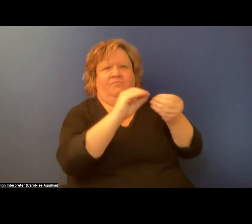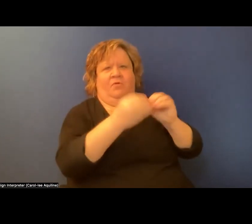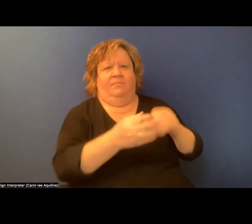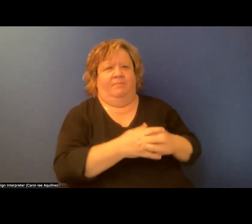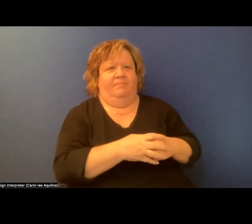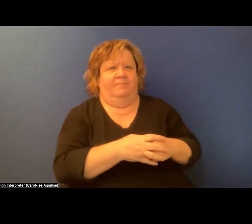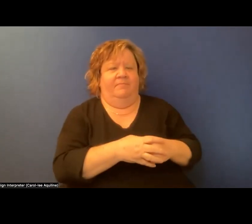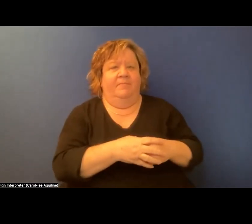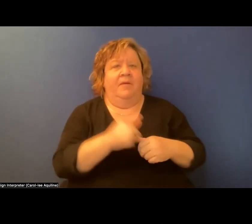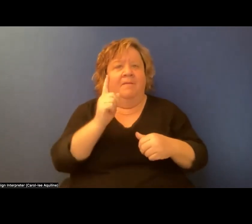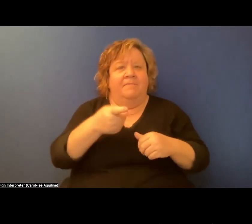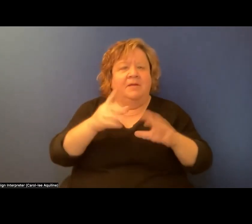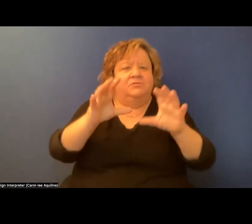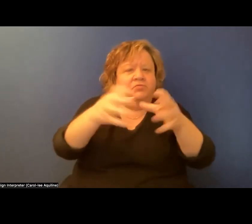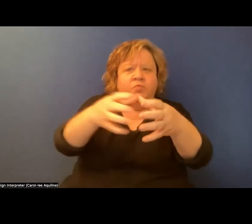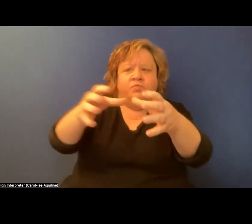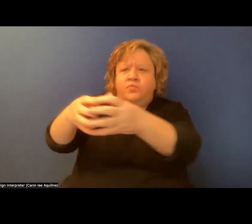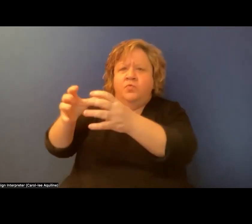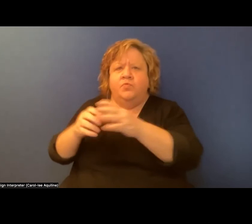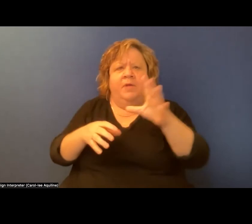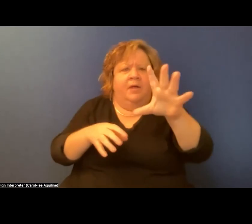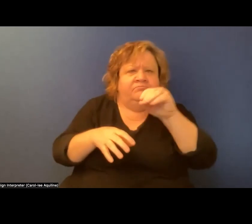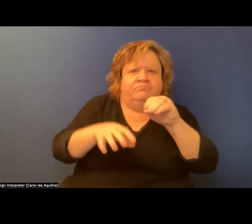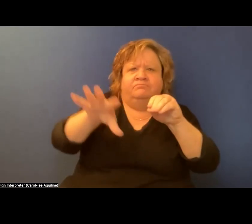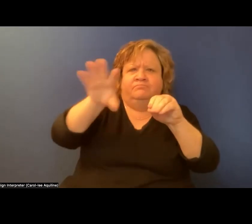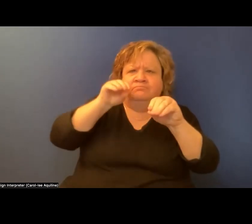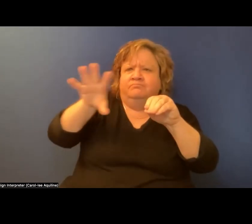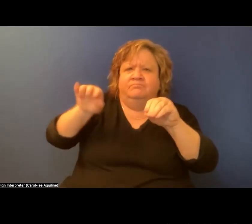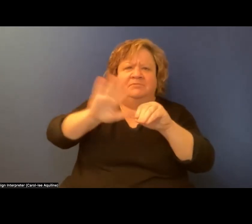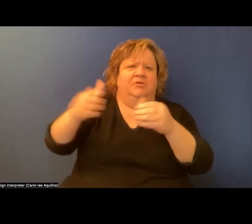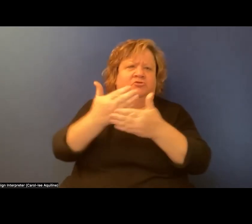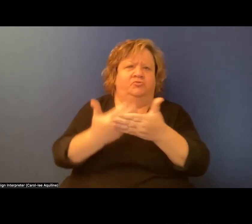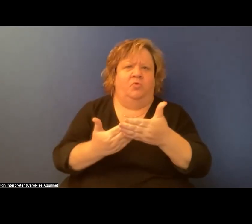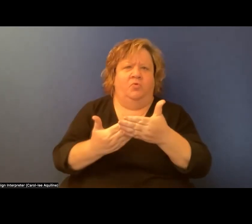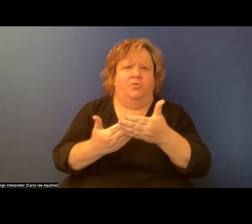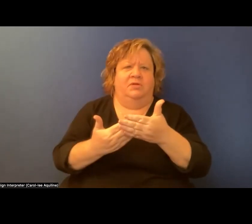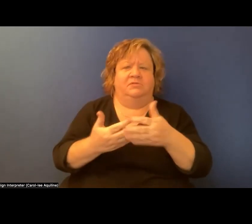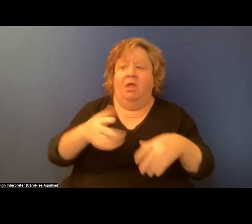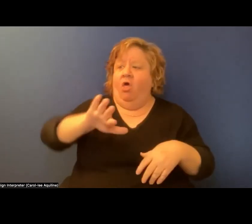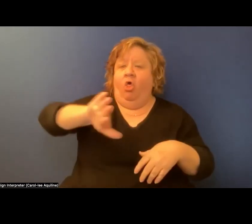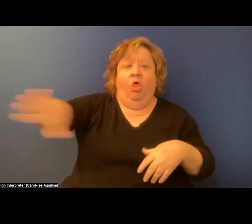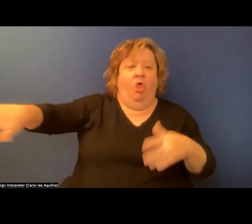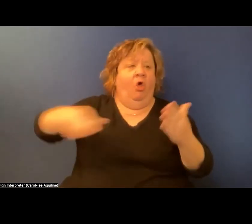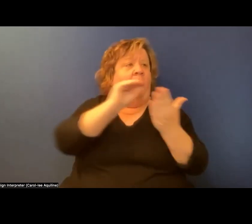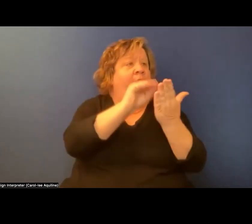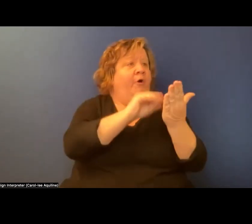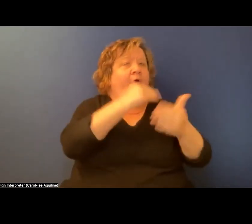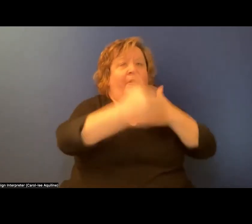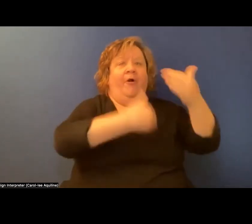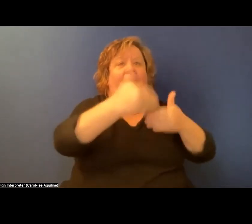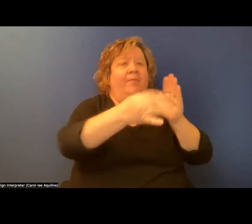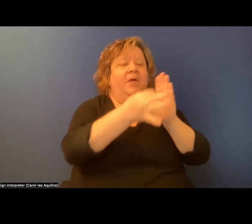stories of people with disabilities and women with disabilities, including Indigenous women with disabilities, within our